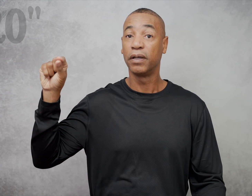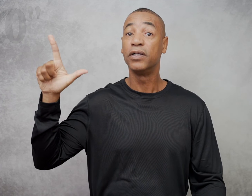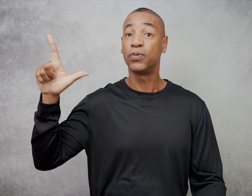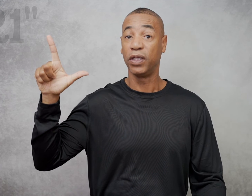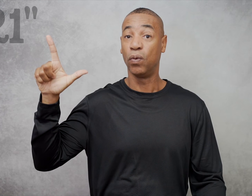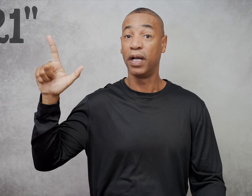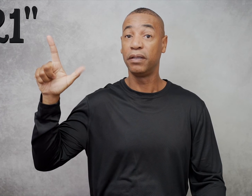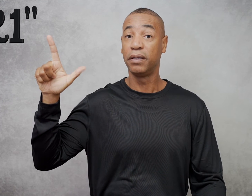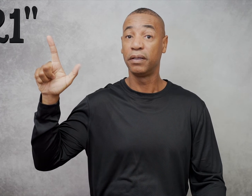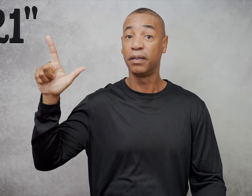21,